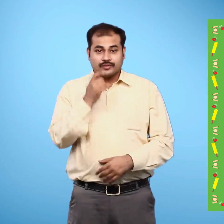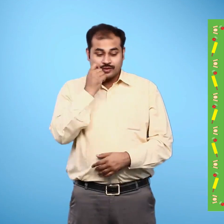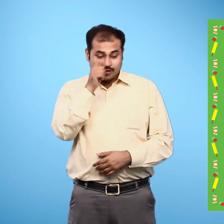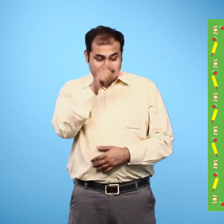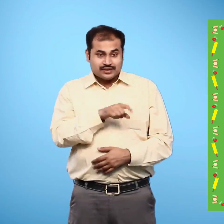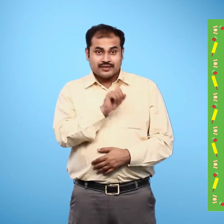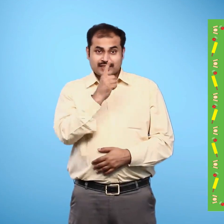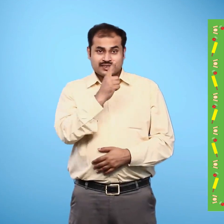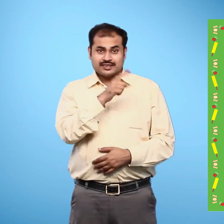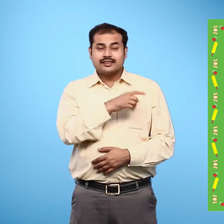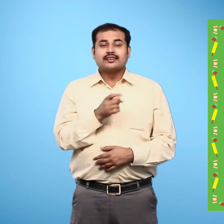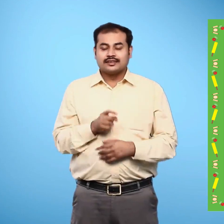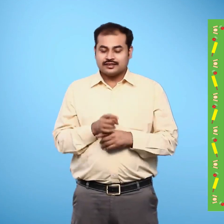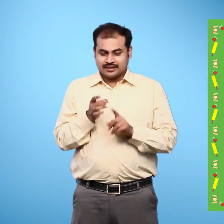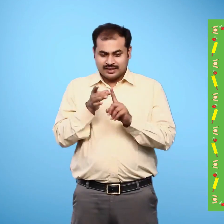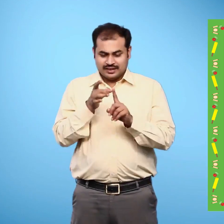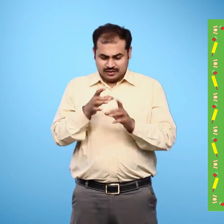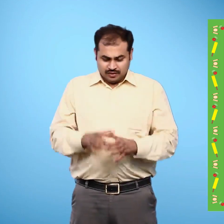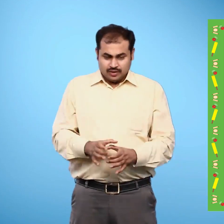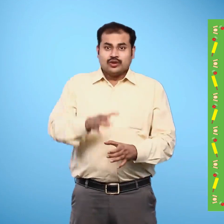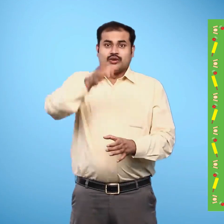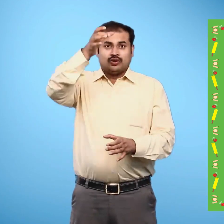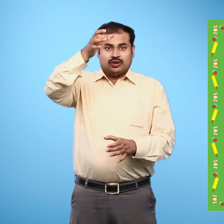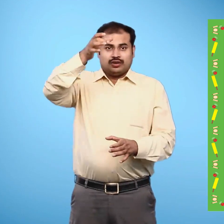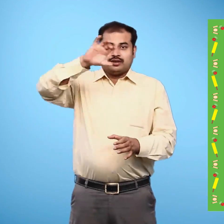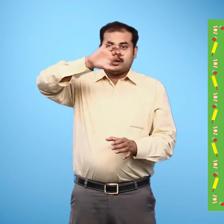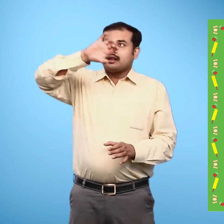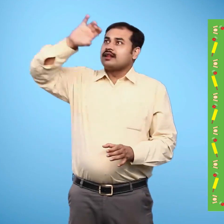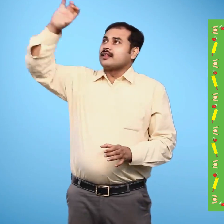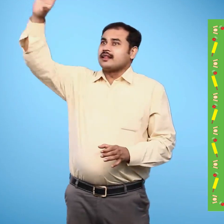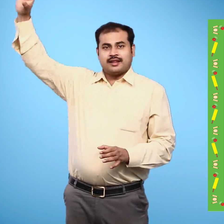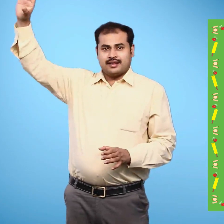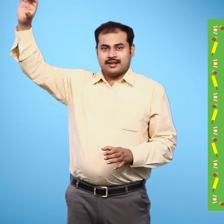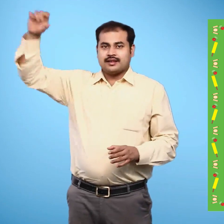Boy 1 is sliding down an angular iron rod